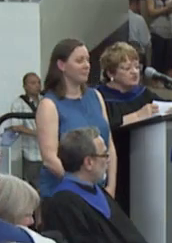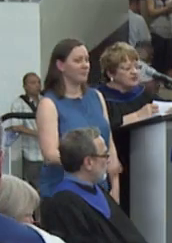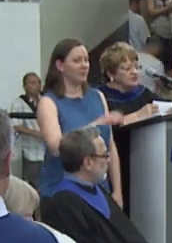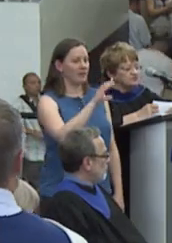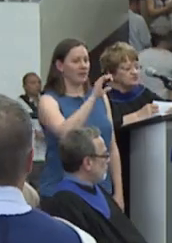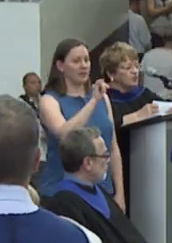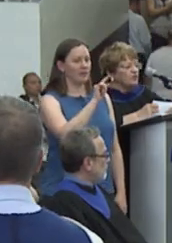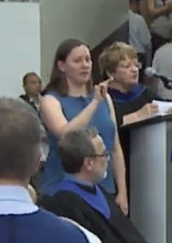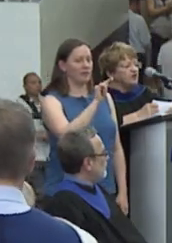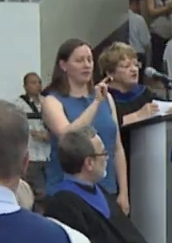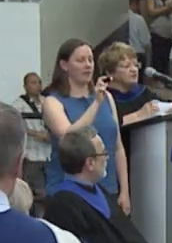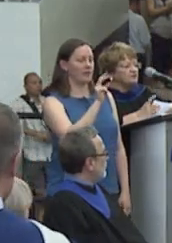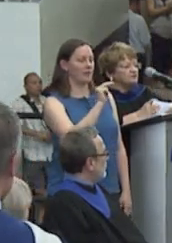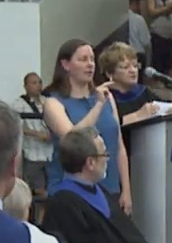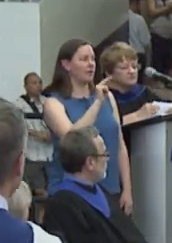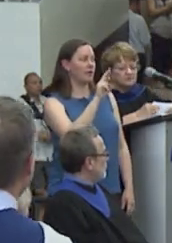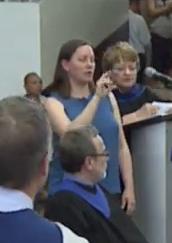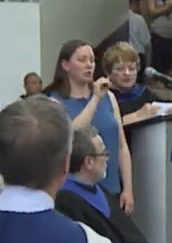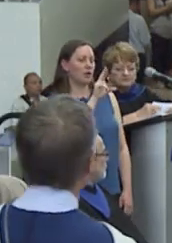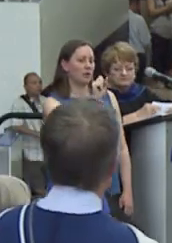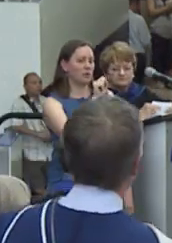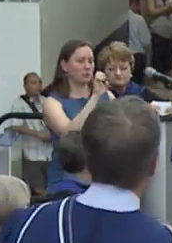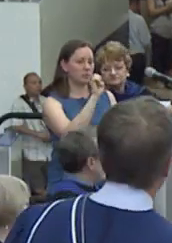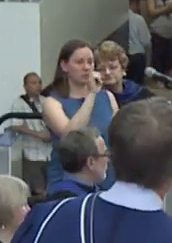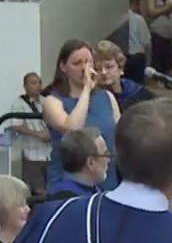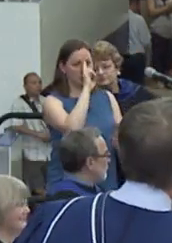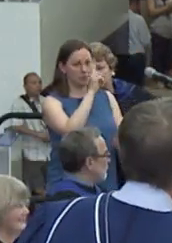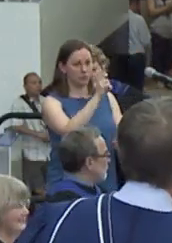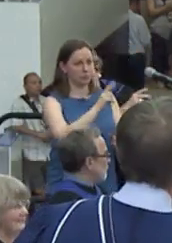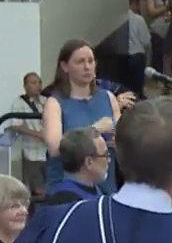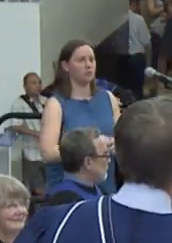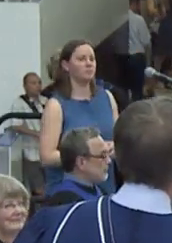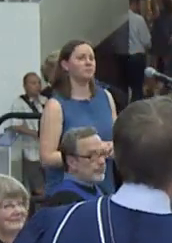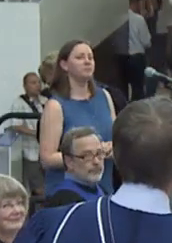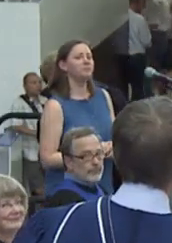Caitlin Kraus with honors.